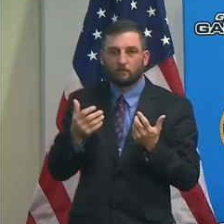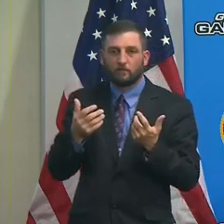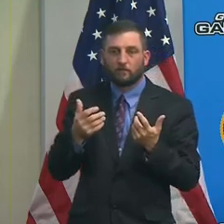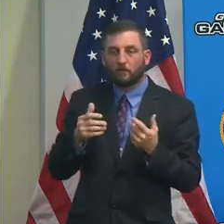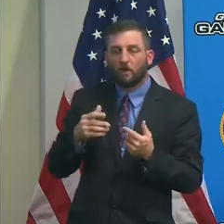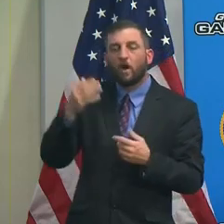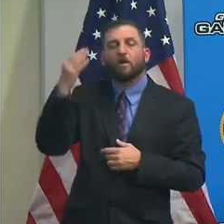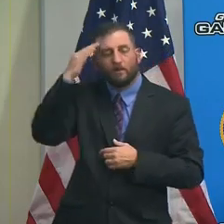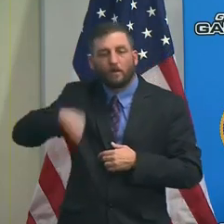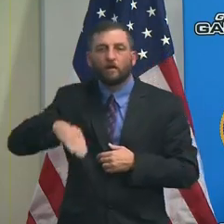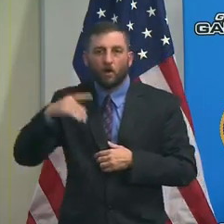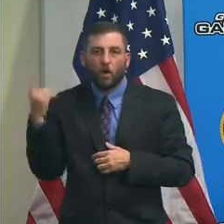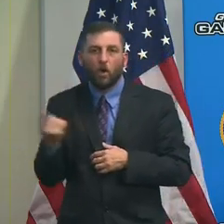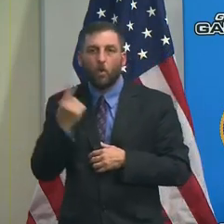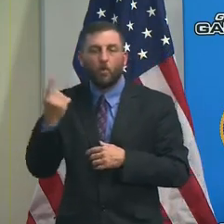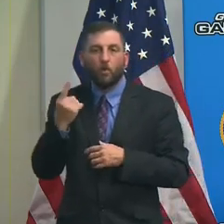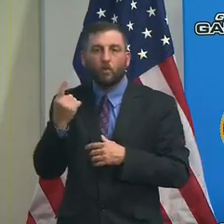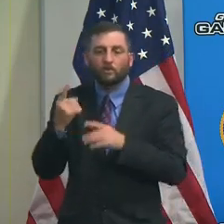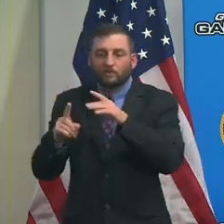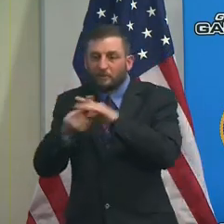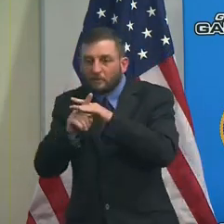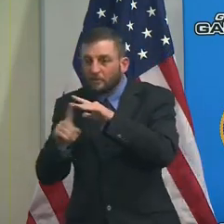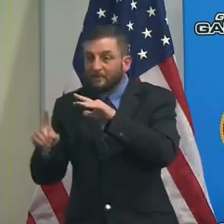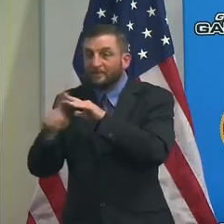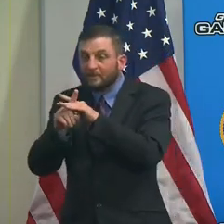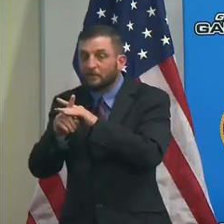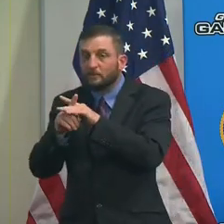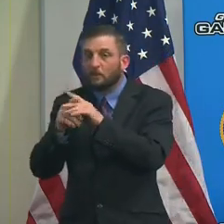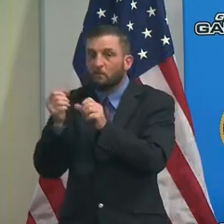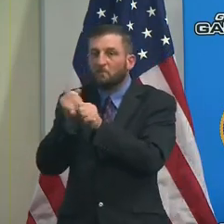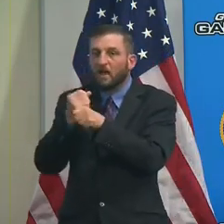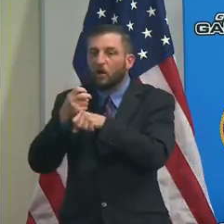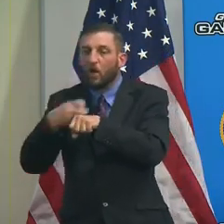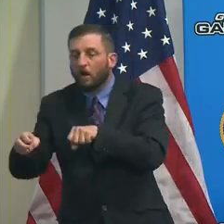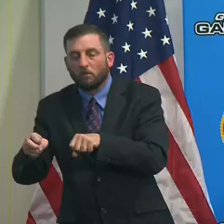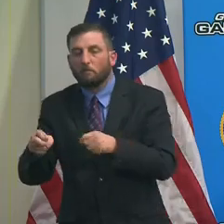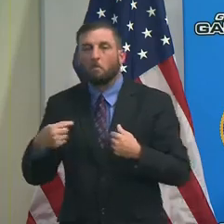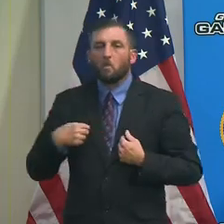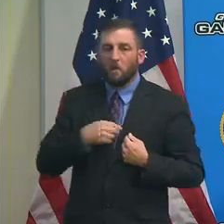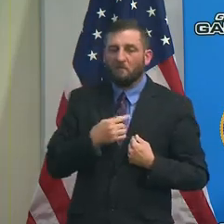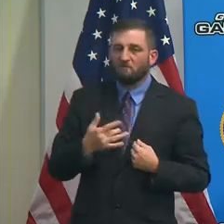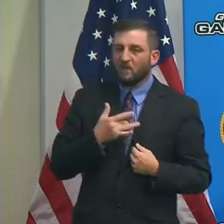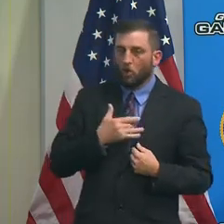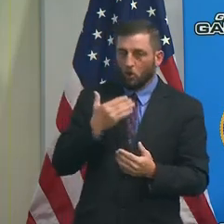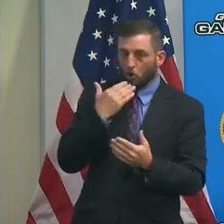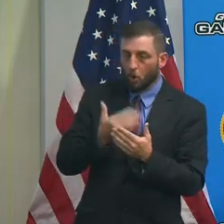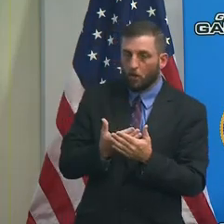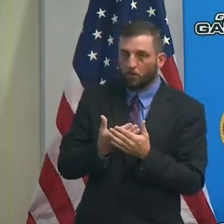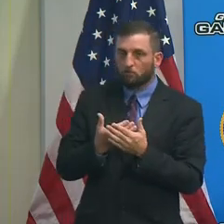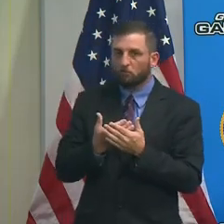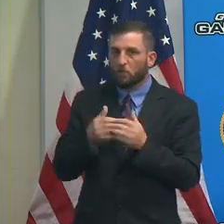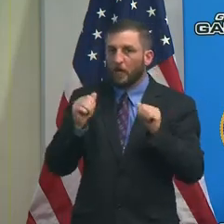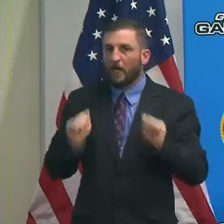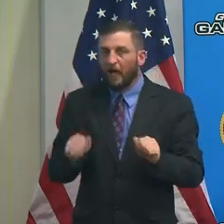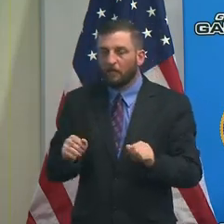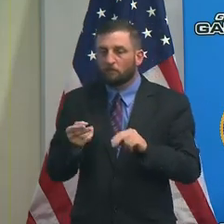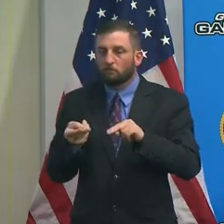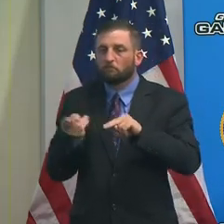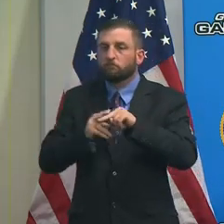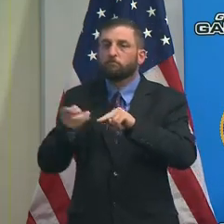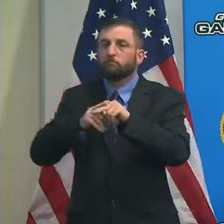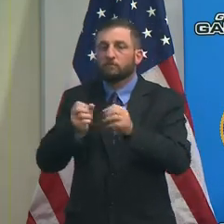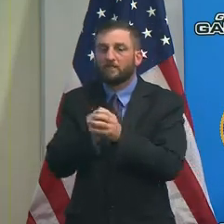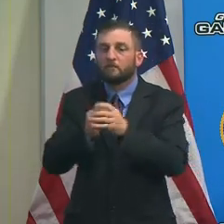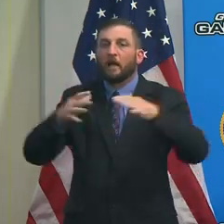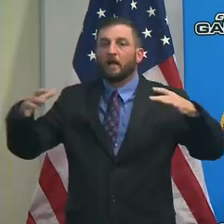always some developments that make things harder and so forth, but we feel really good about our ability to expand our shelter capacity as